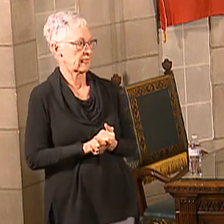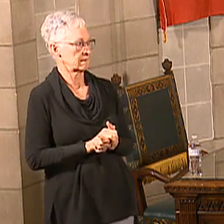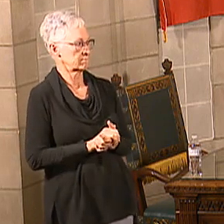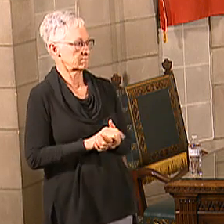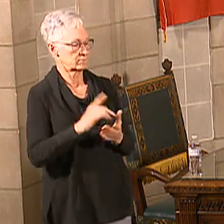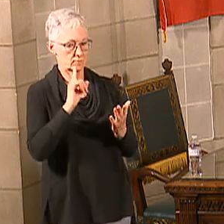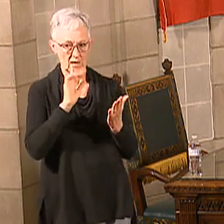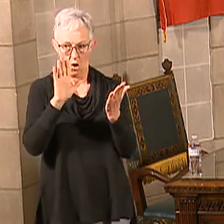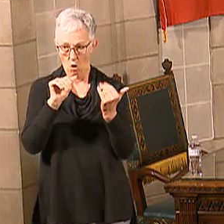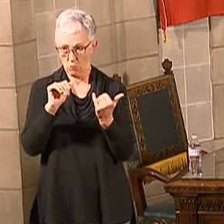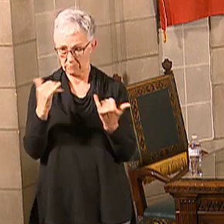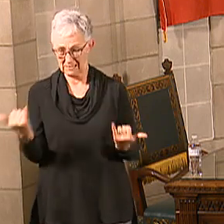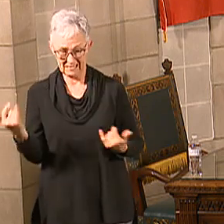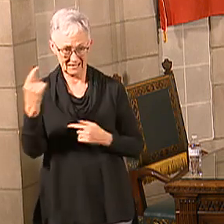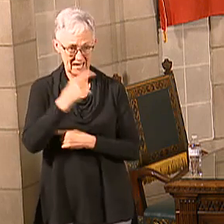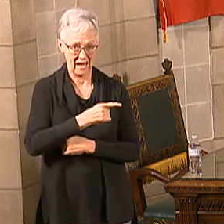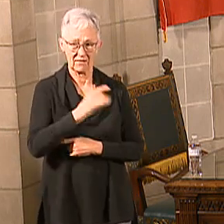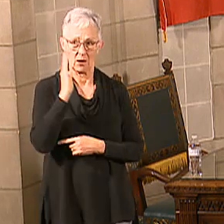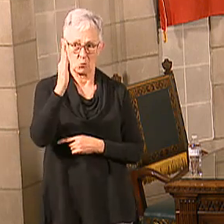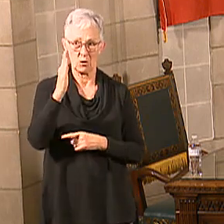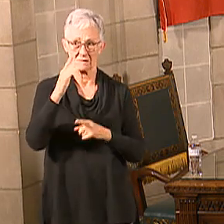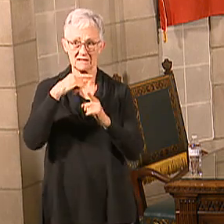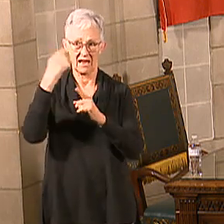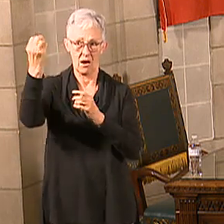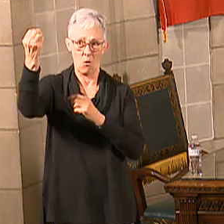tell us we could go ahead and pay on the